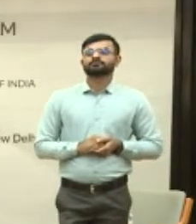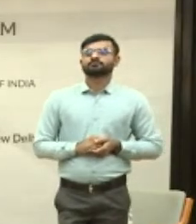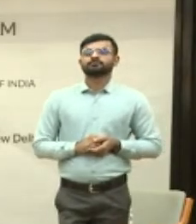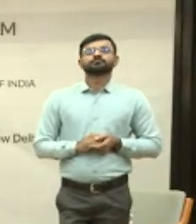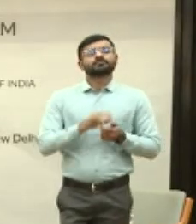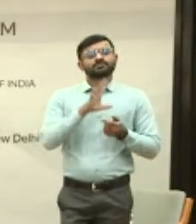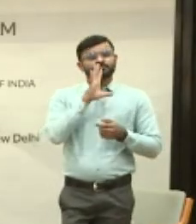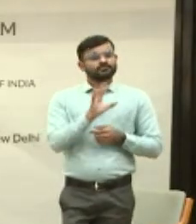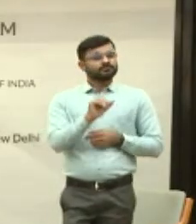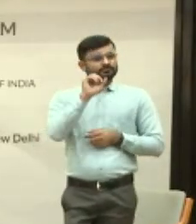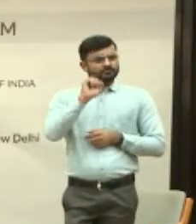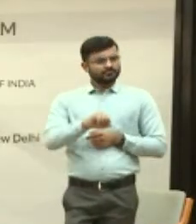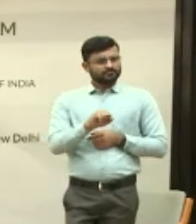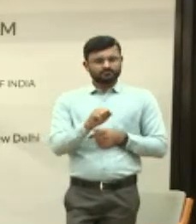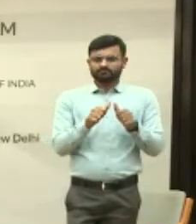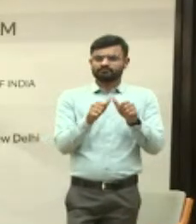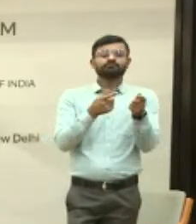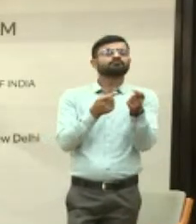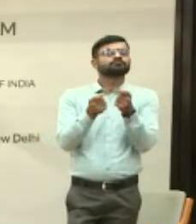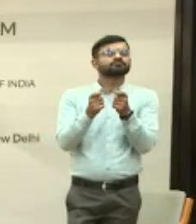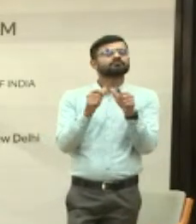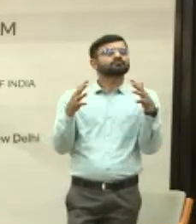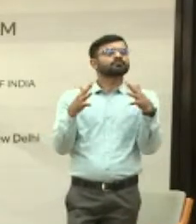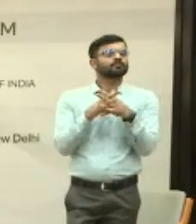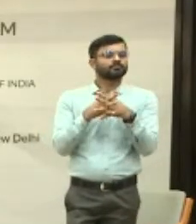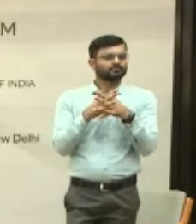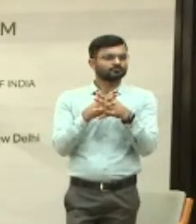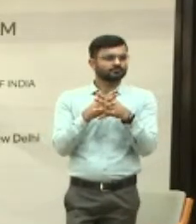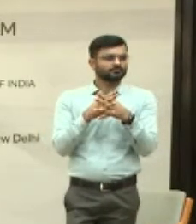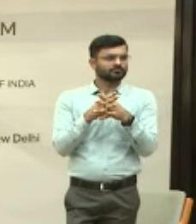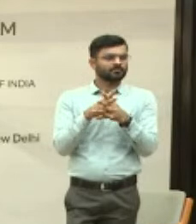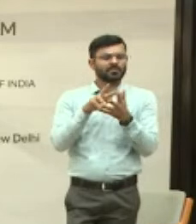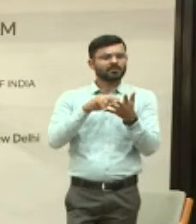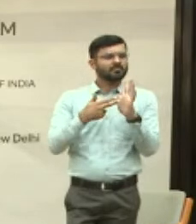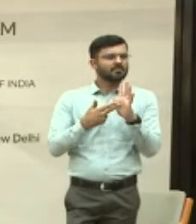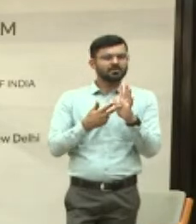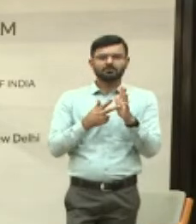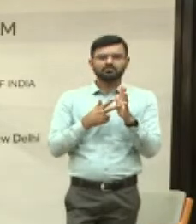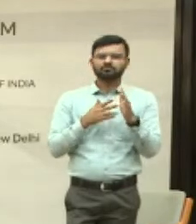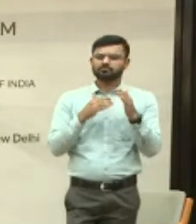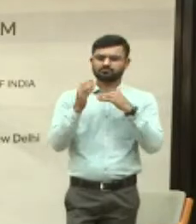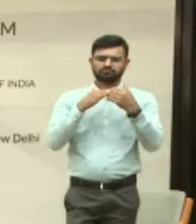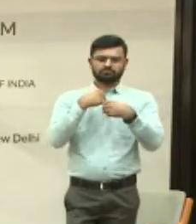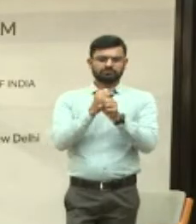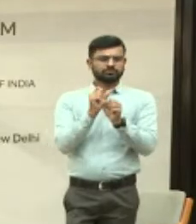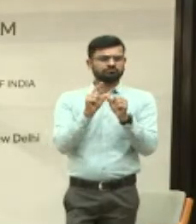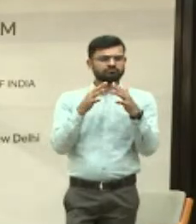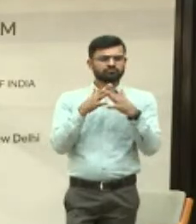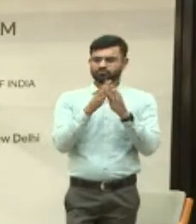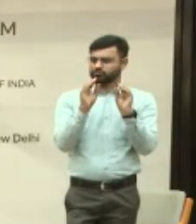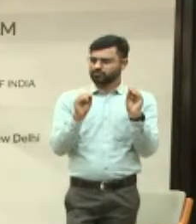And of course, there is administrative law, which is not quite statutory law.